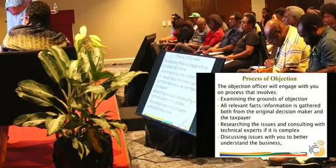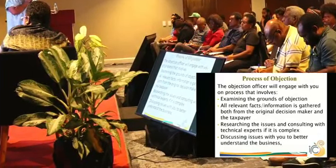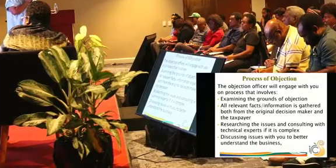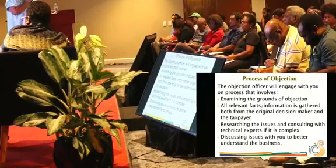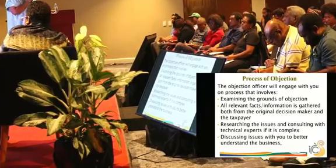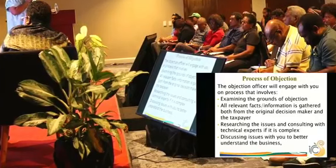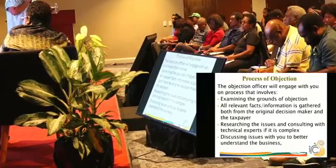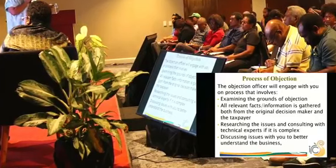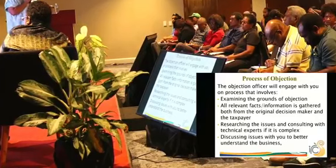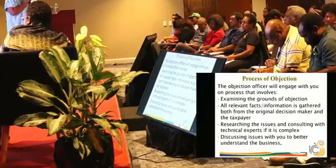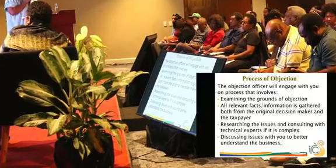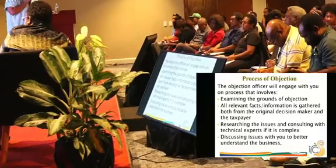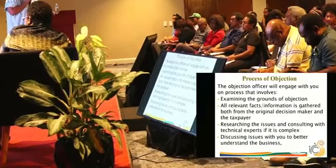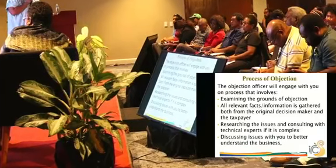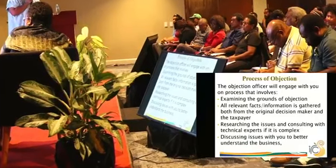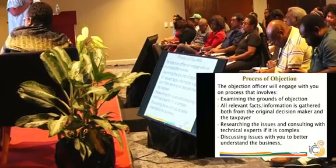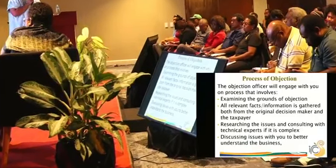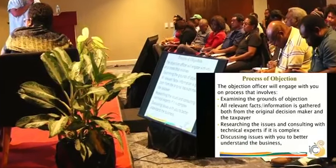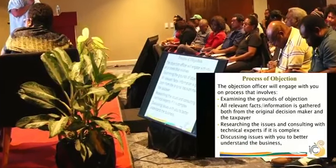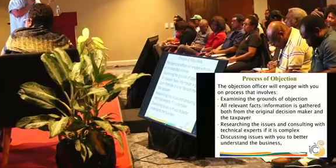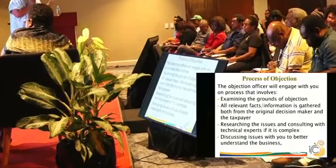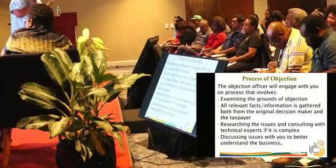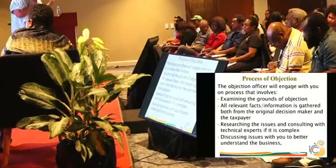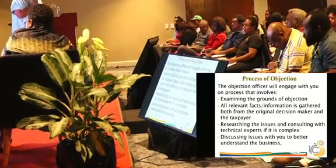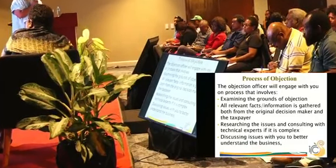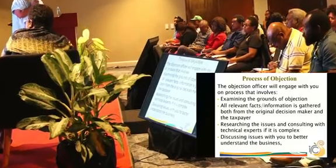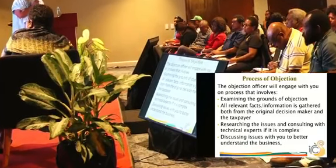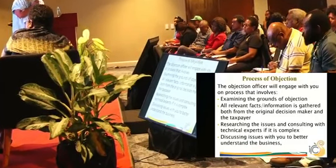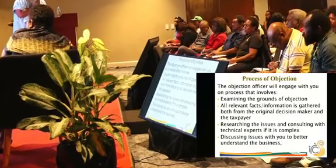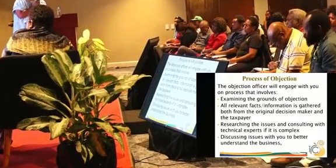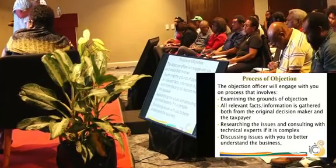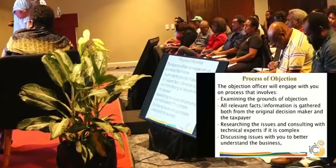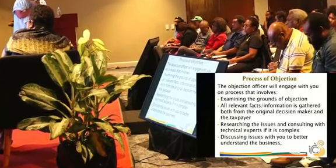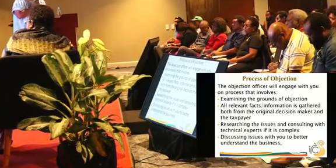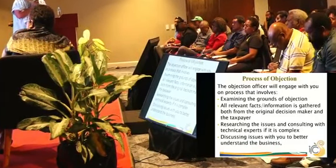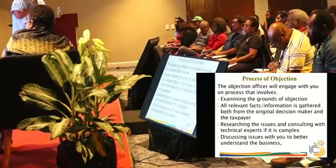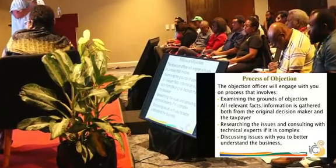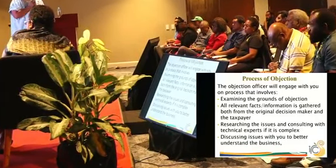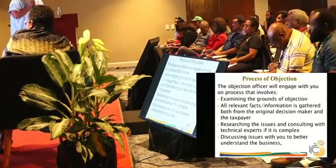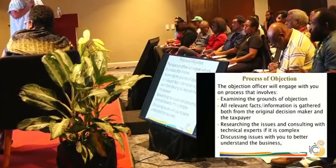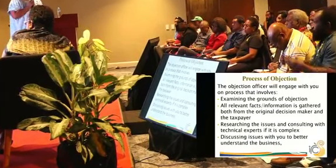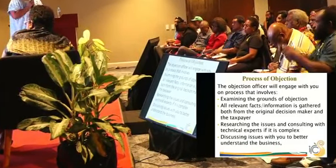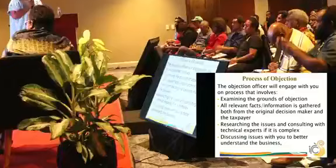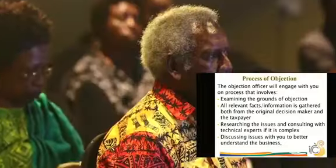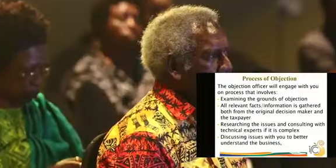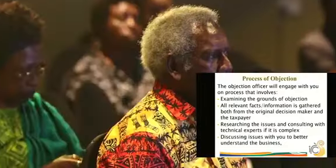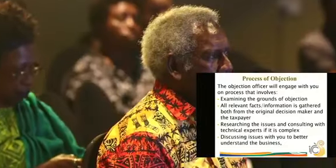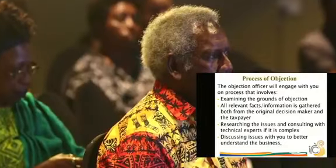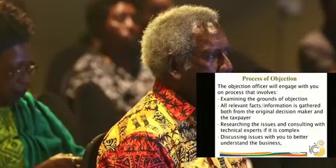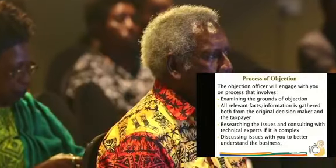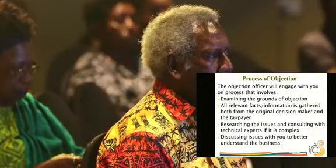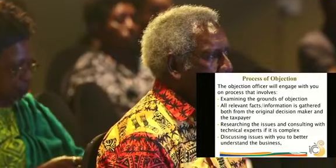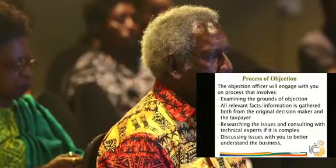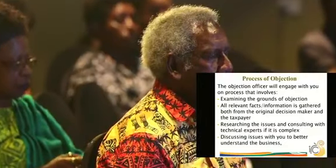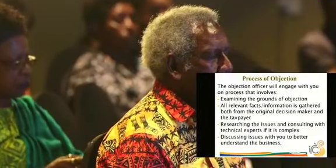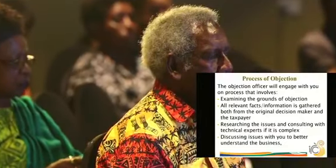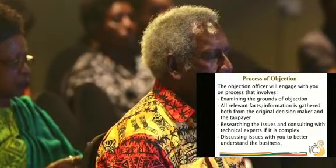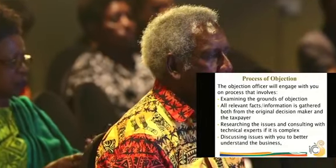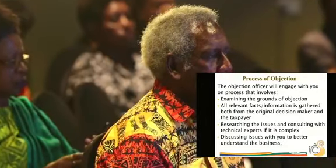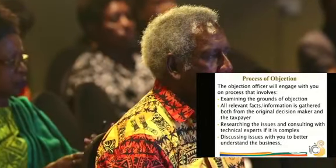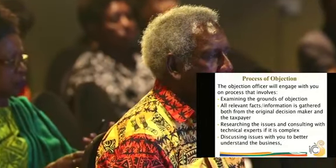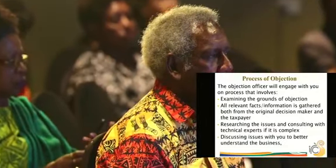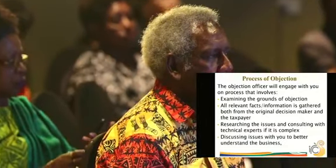involves examining the grounds of objection that is coming out from your letter, looking at all the relevant